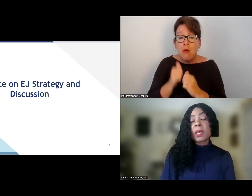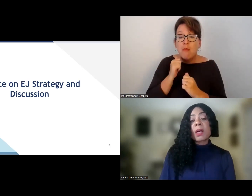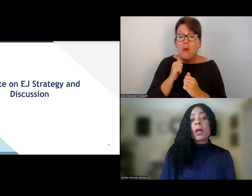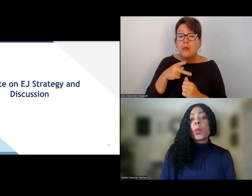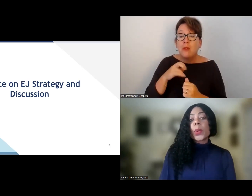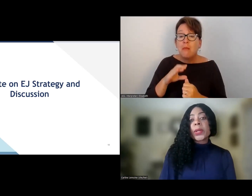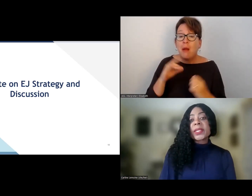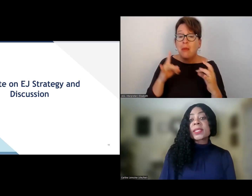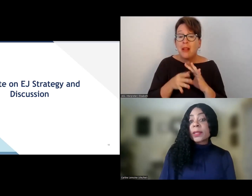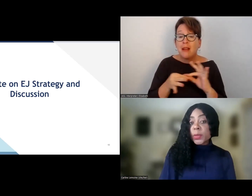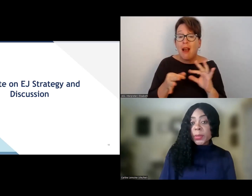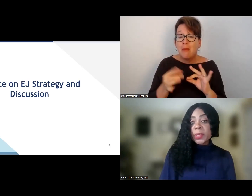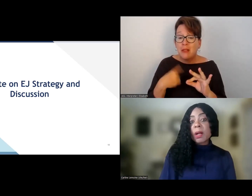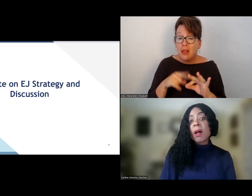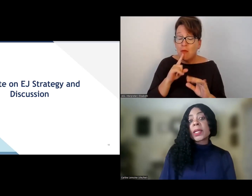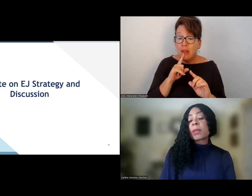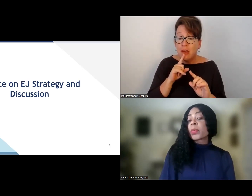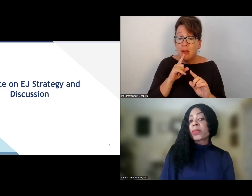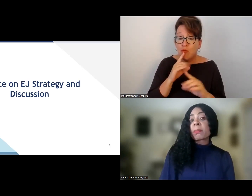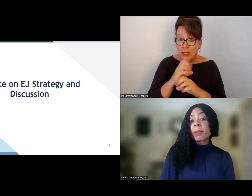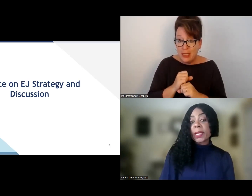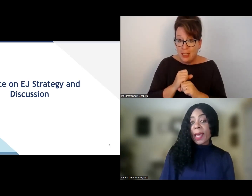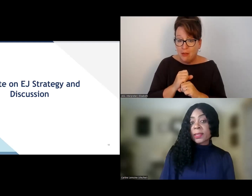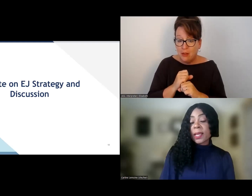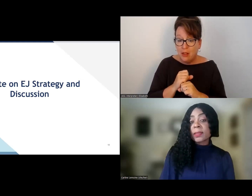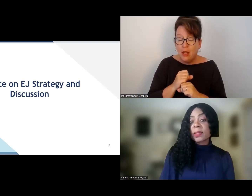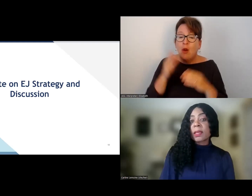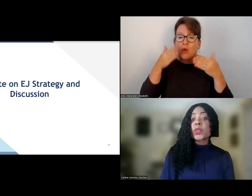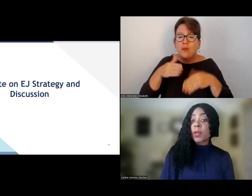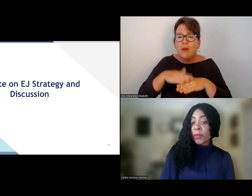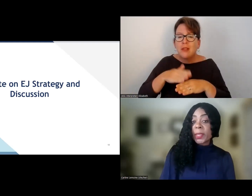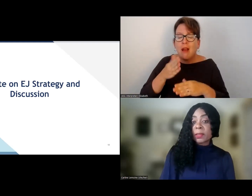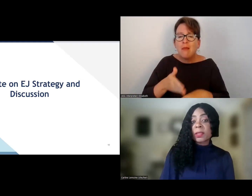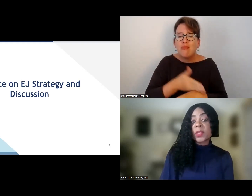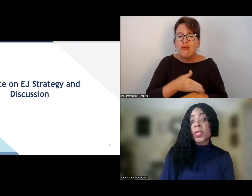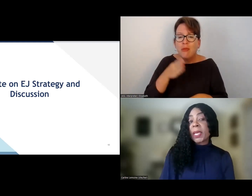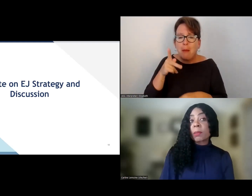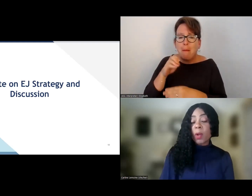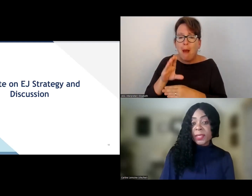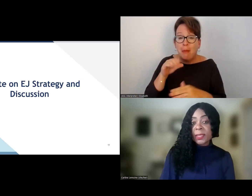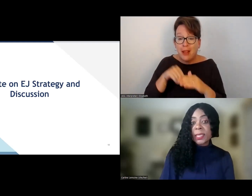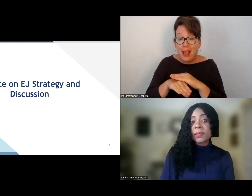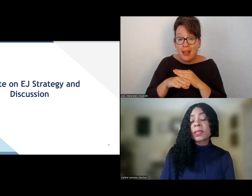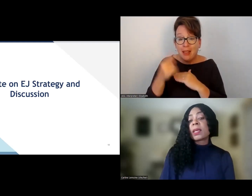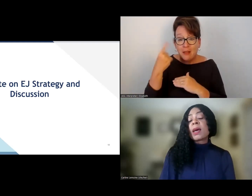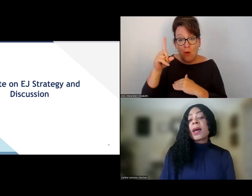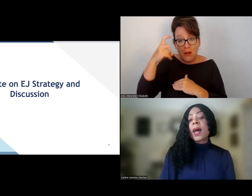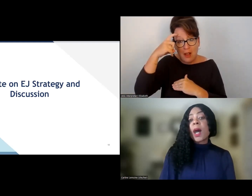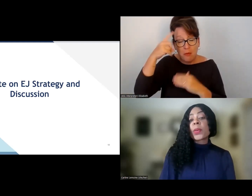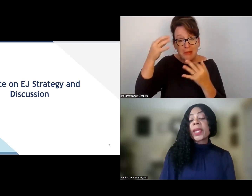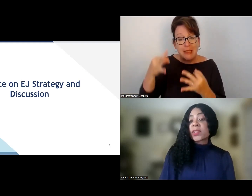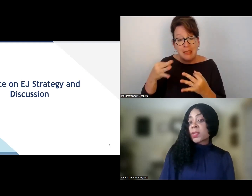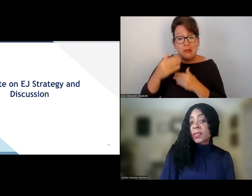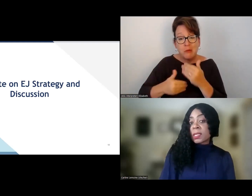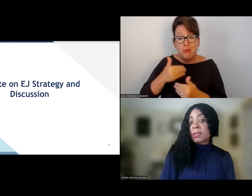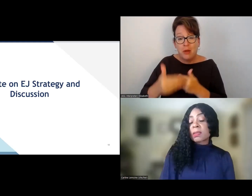received were centered on improving public access to governmental decision-making processes,